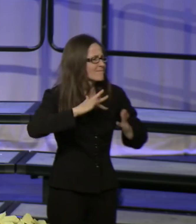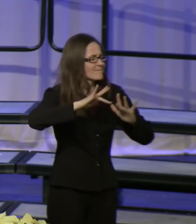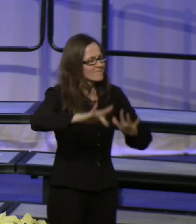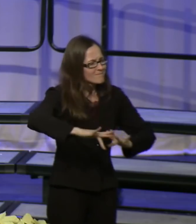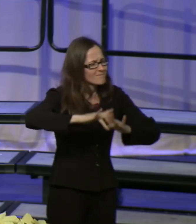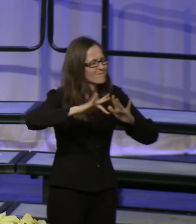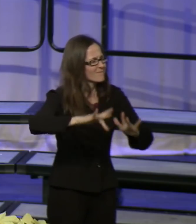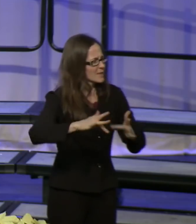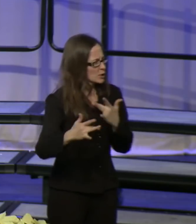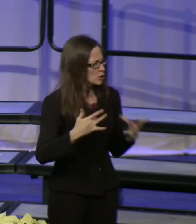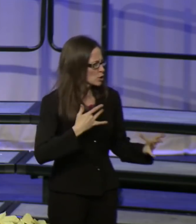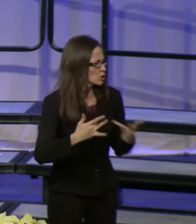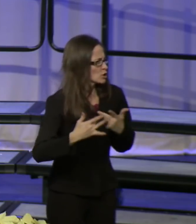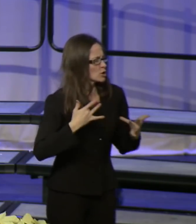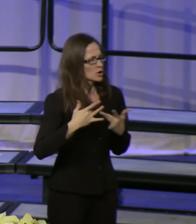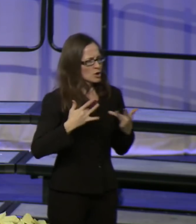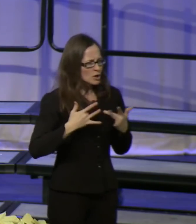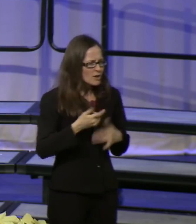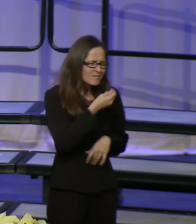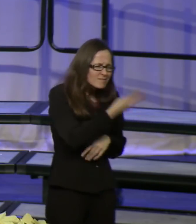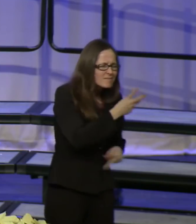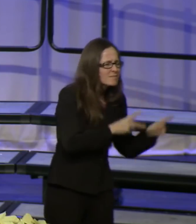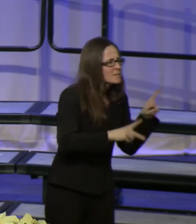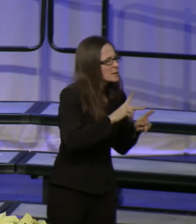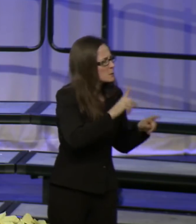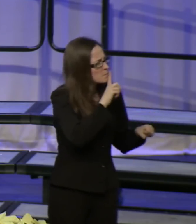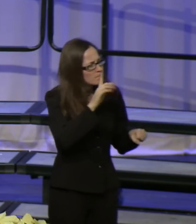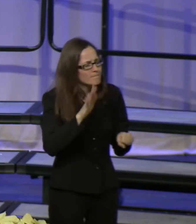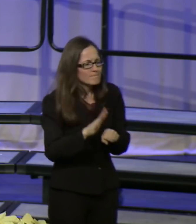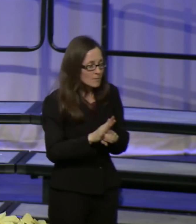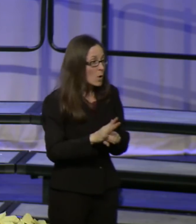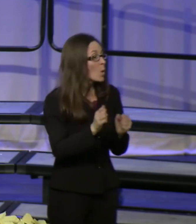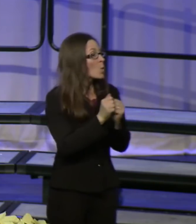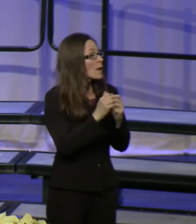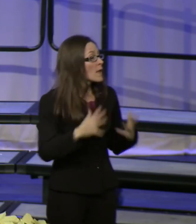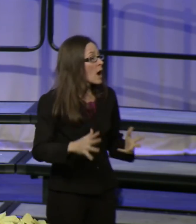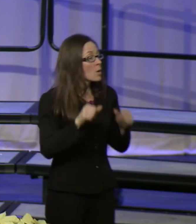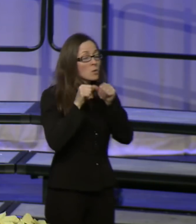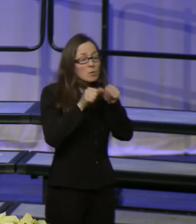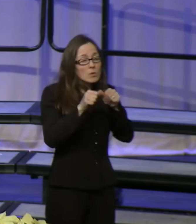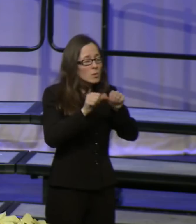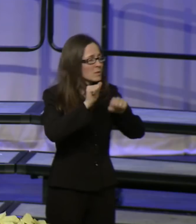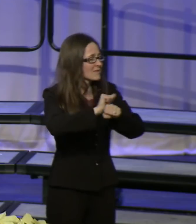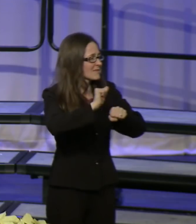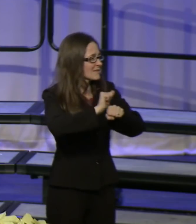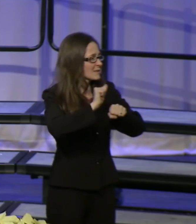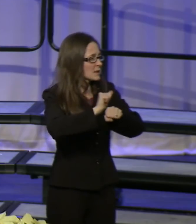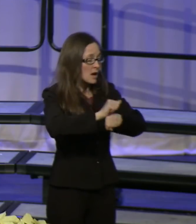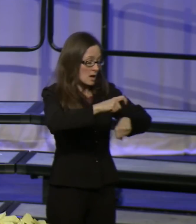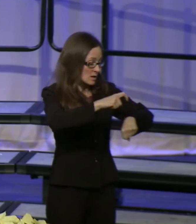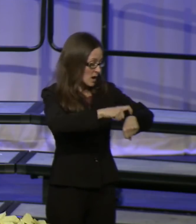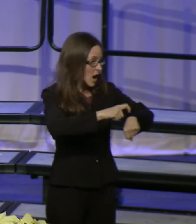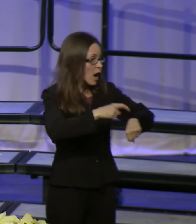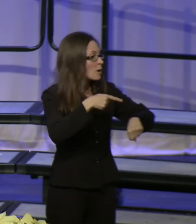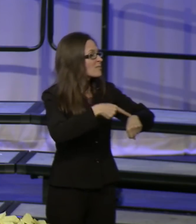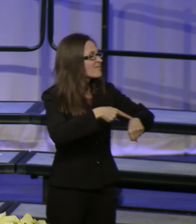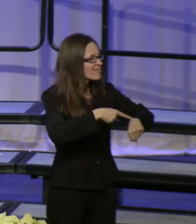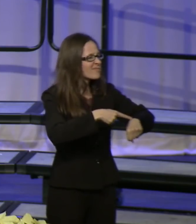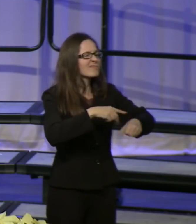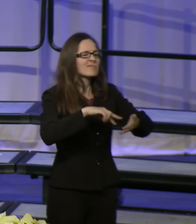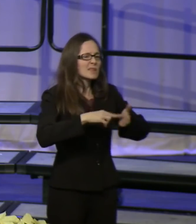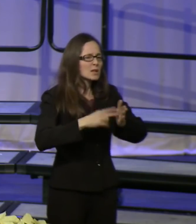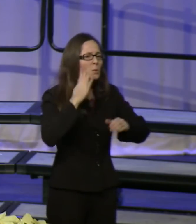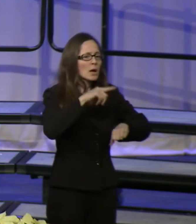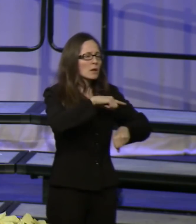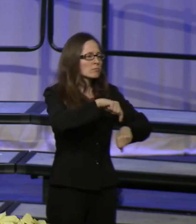dedicated individuals. Without persistent effort, time itself becomes an ally of the insurgent and primitive